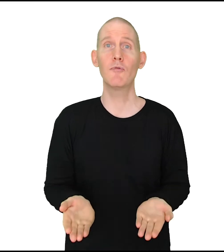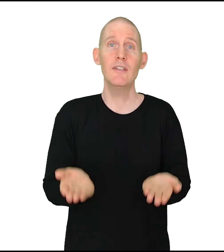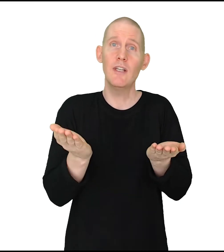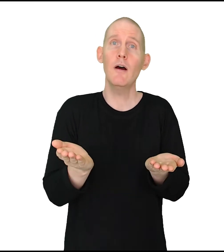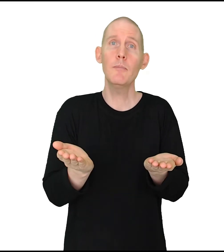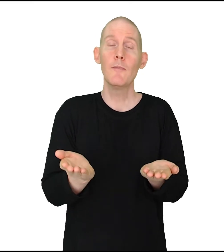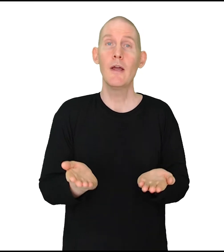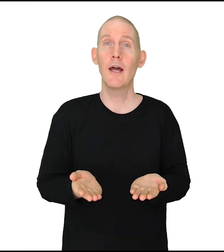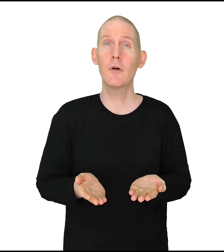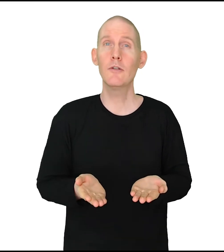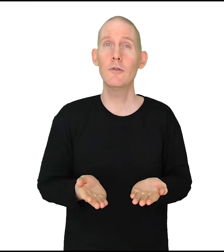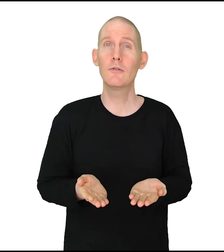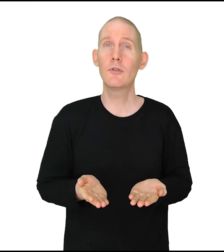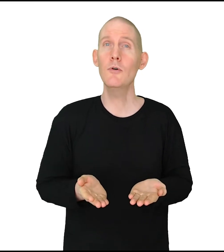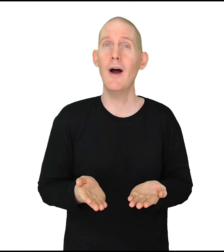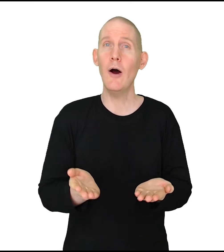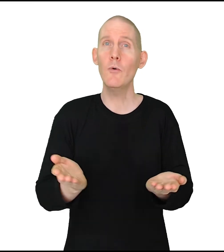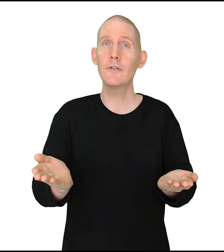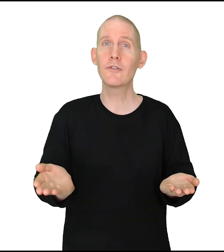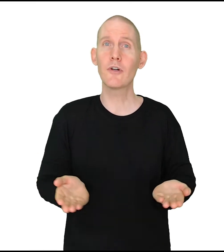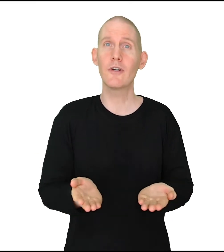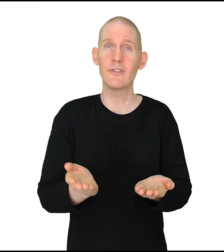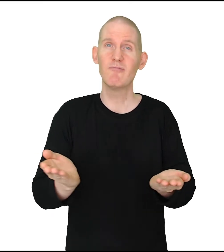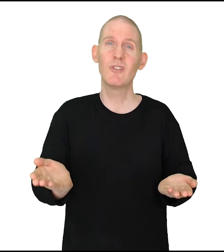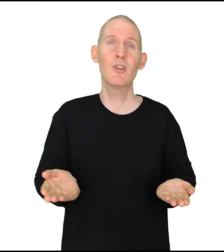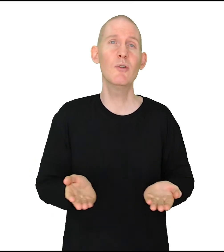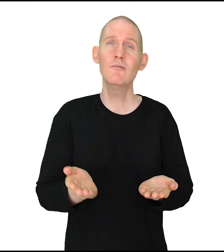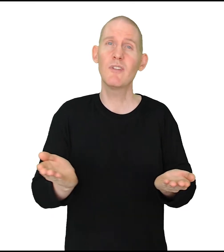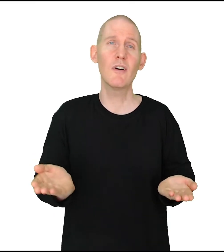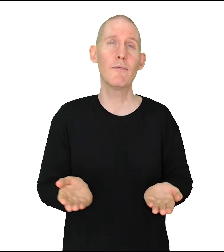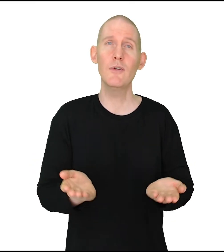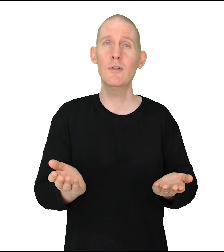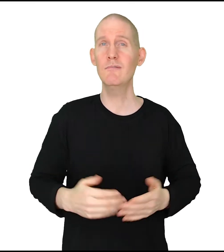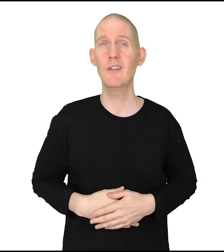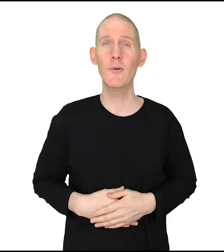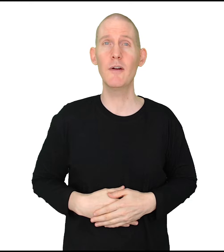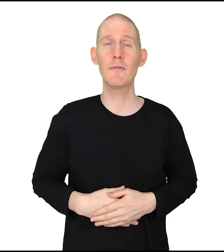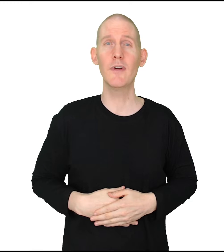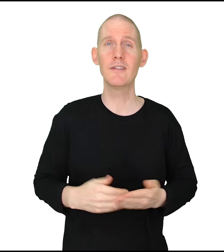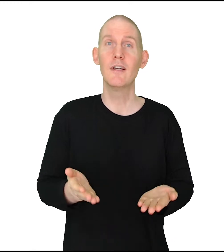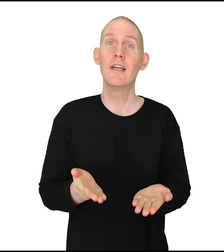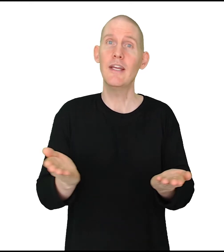facing up. Now we're going to do 2 outward circles. 2 or a few, whatever fits. Here.